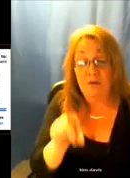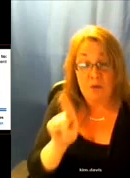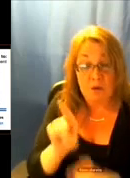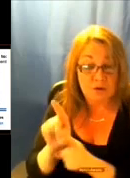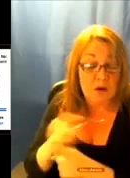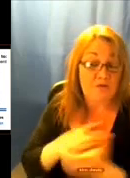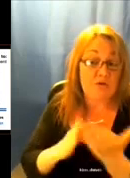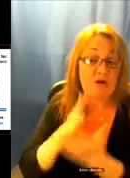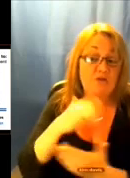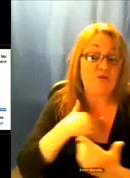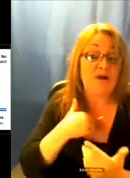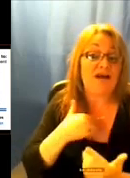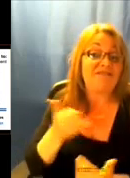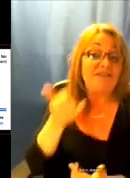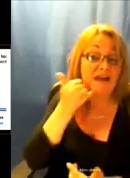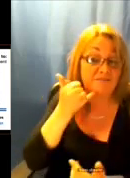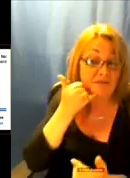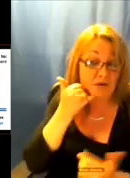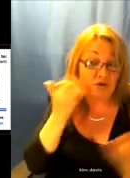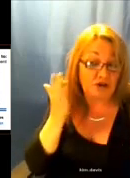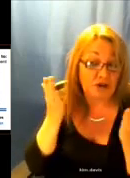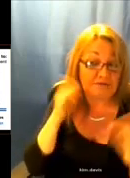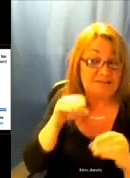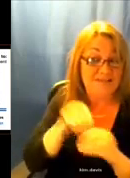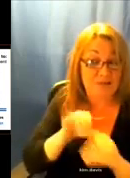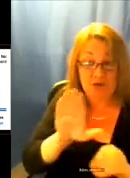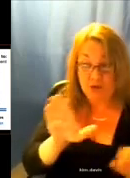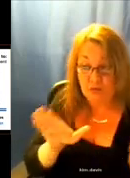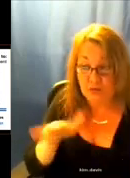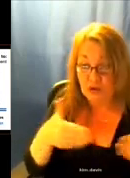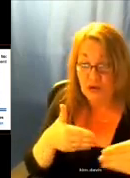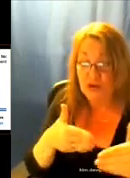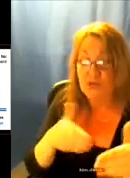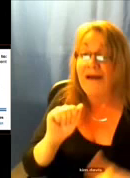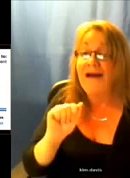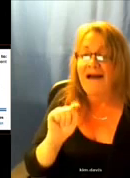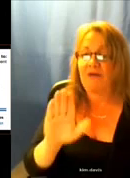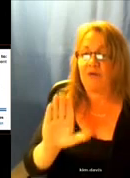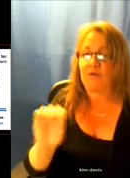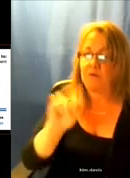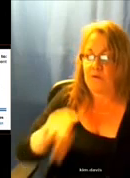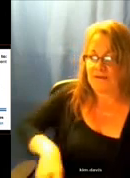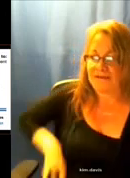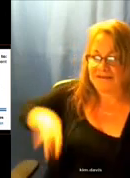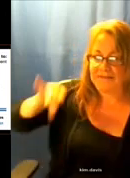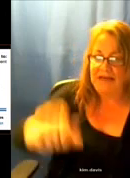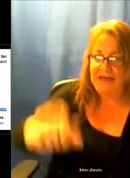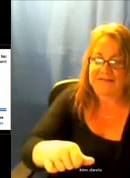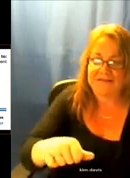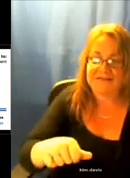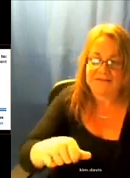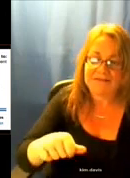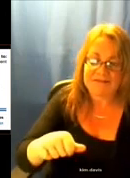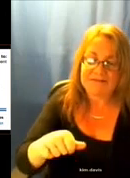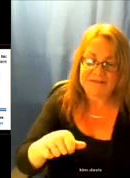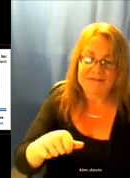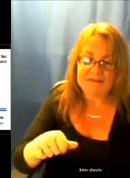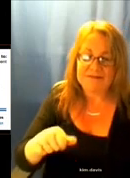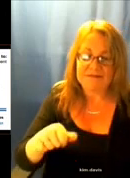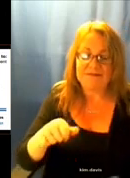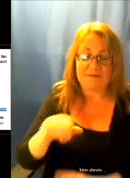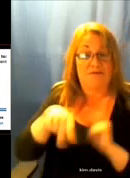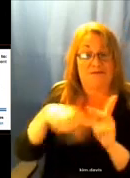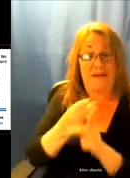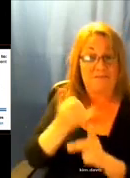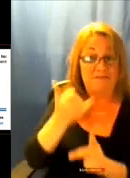a right to not be involved within that activity. You also have the right to have phone services